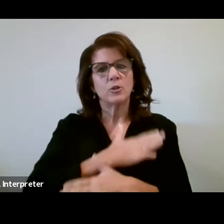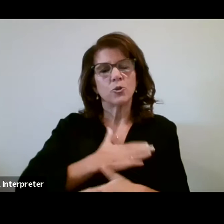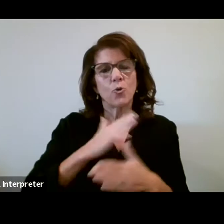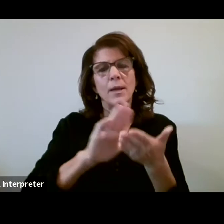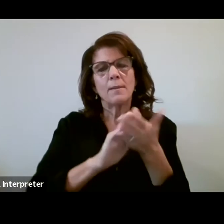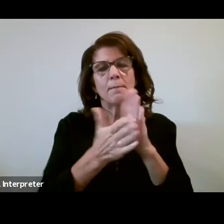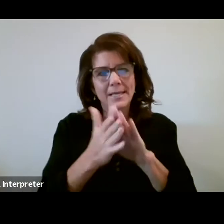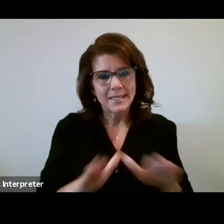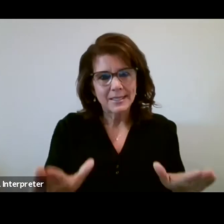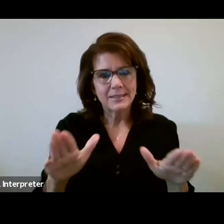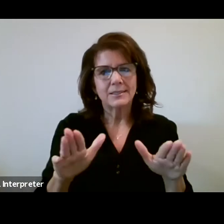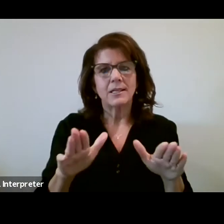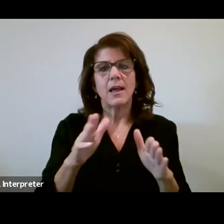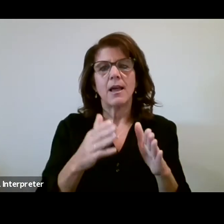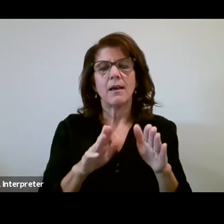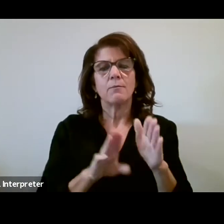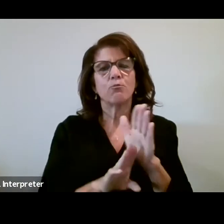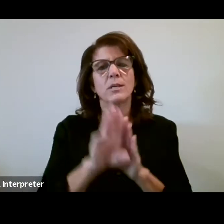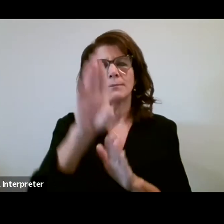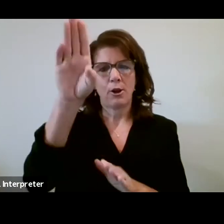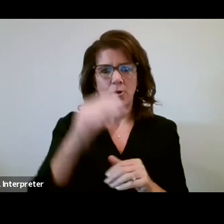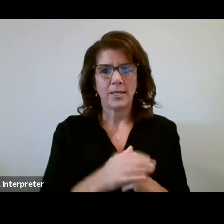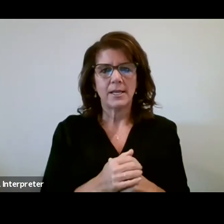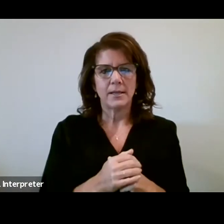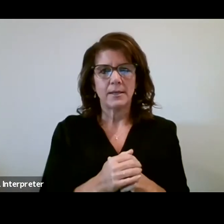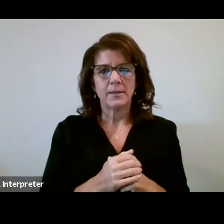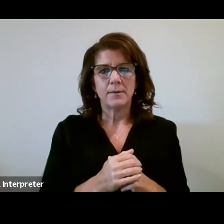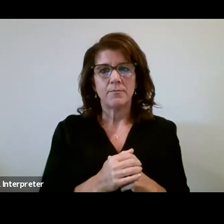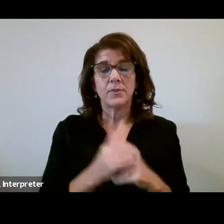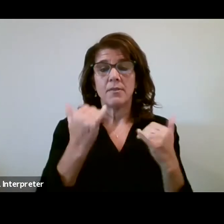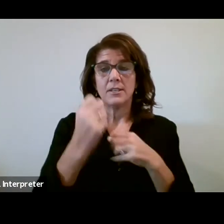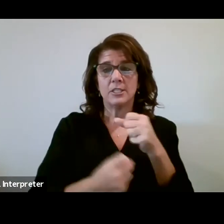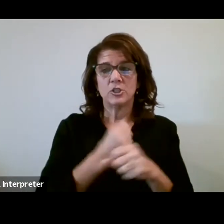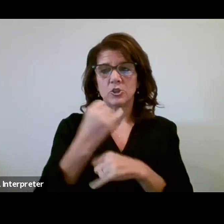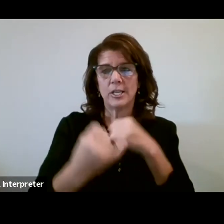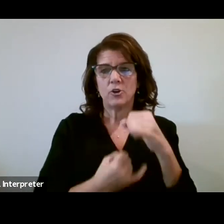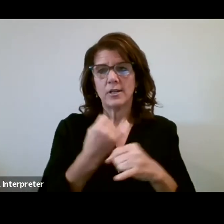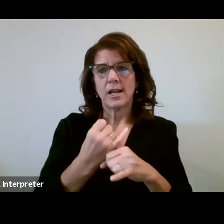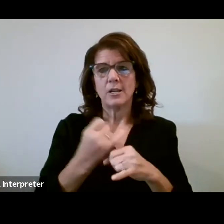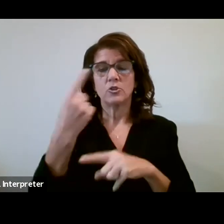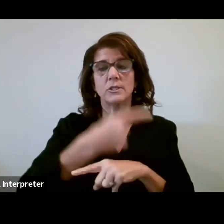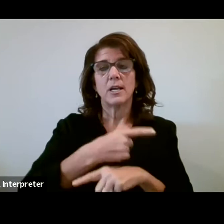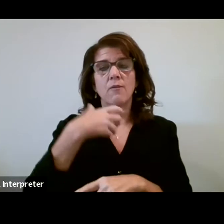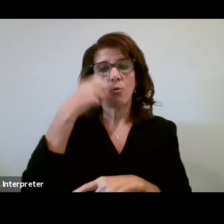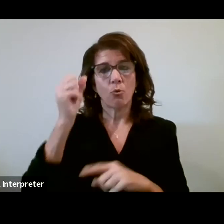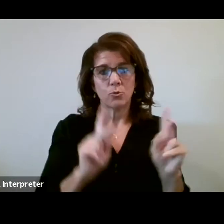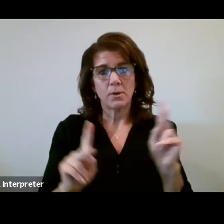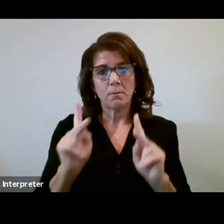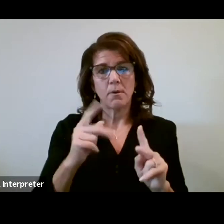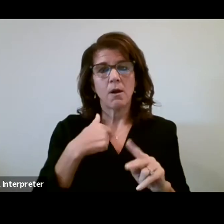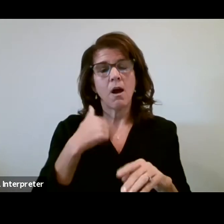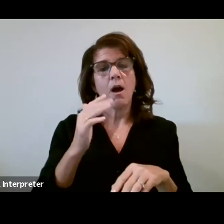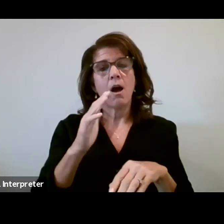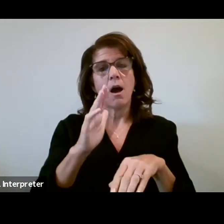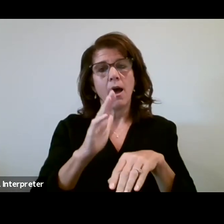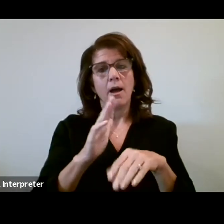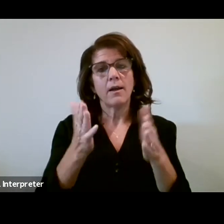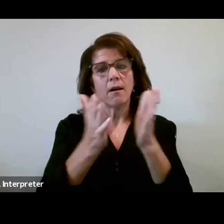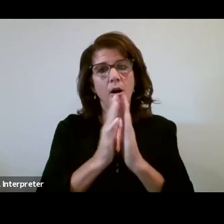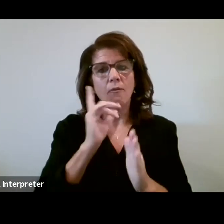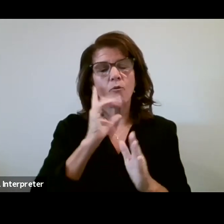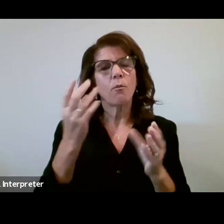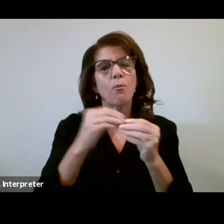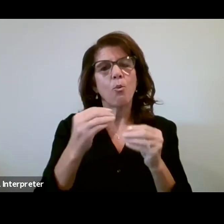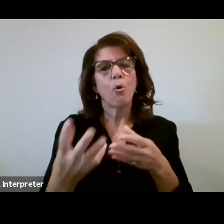prosperity. On this year's International Day of Older Persons, I call for more